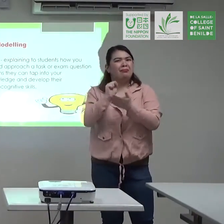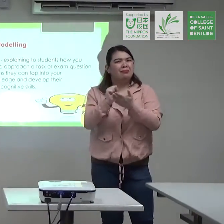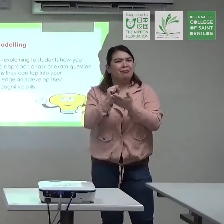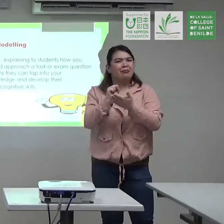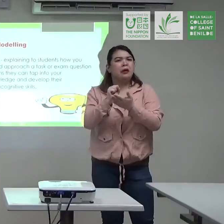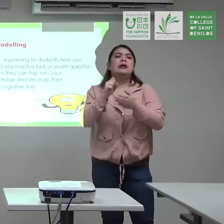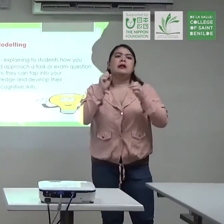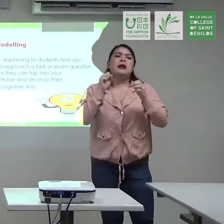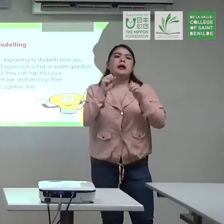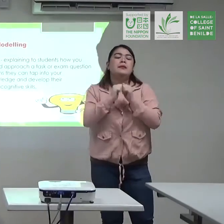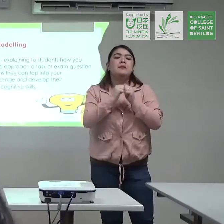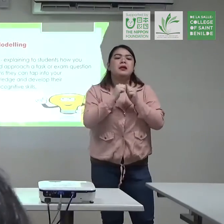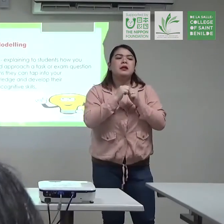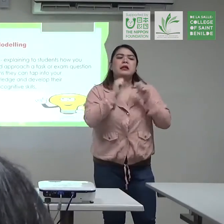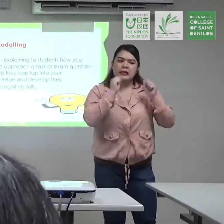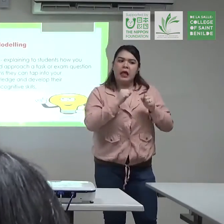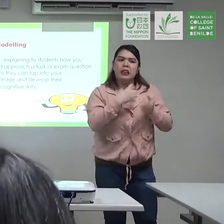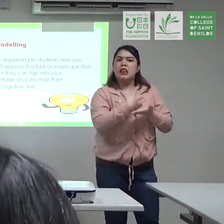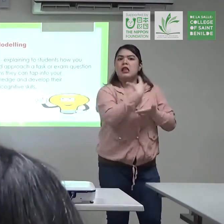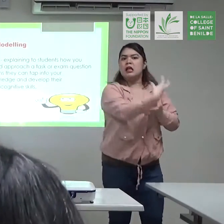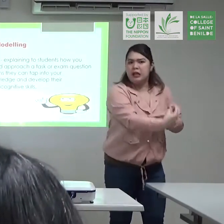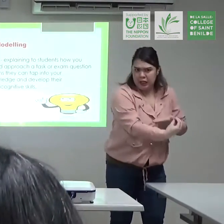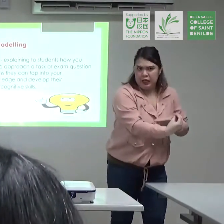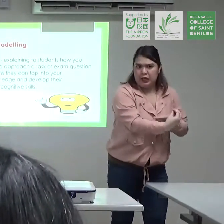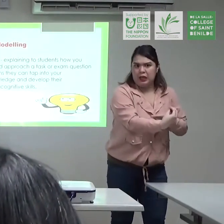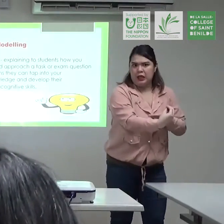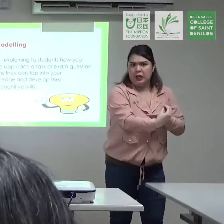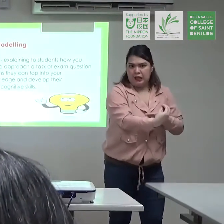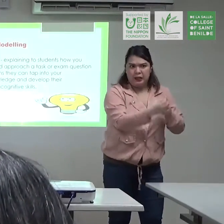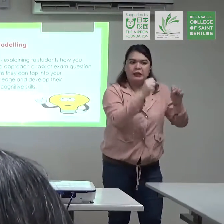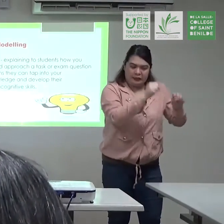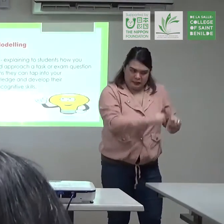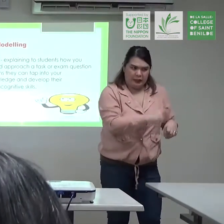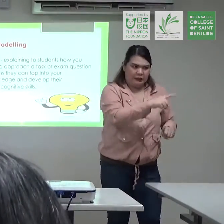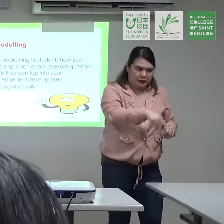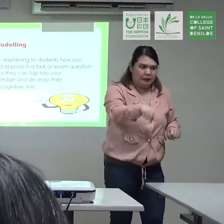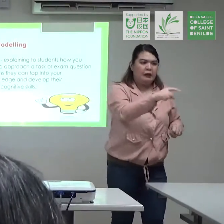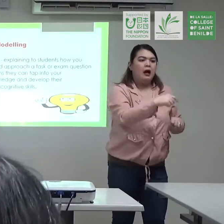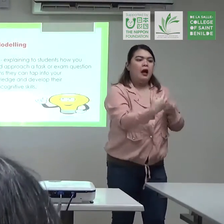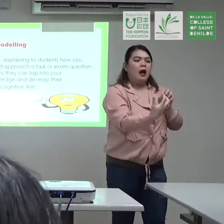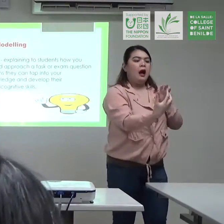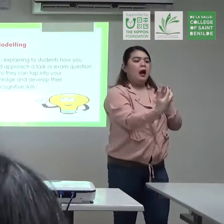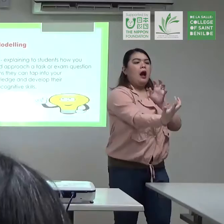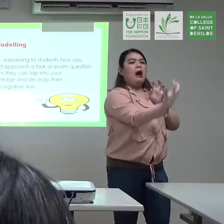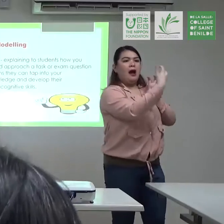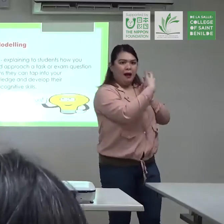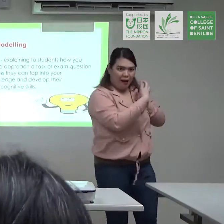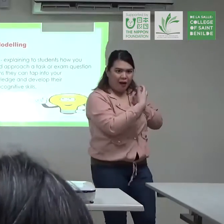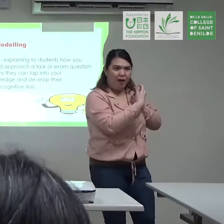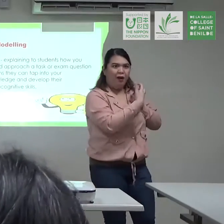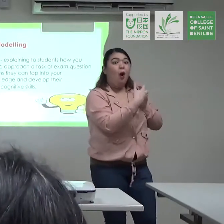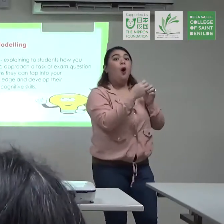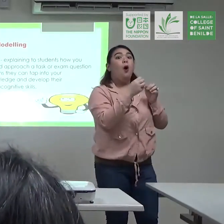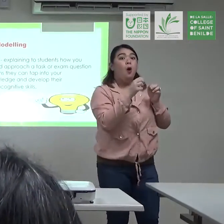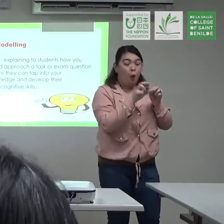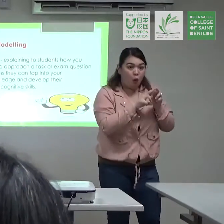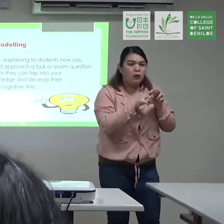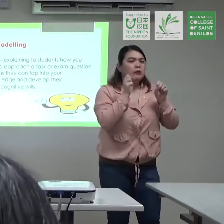model to your students, explaining to students how you will approach a task or exam